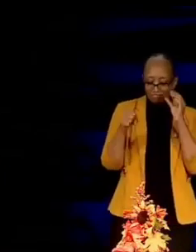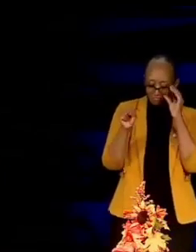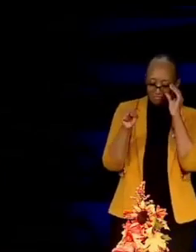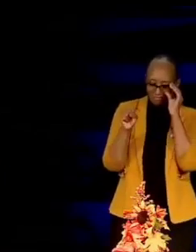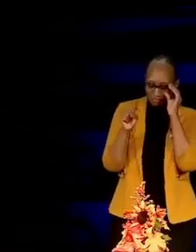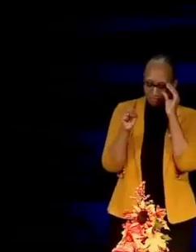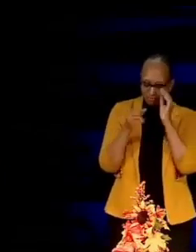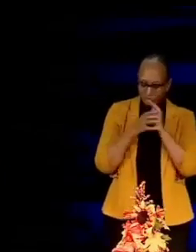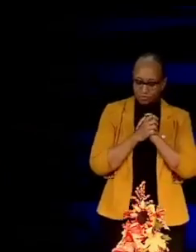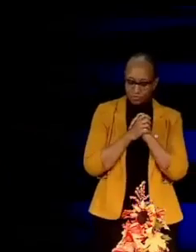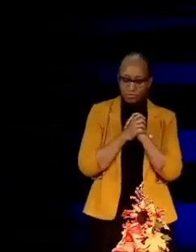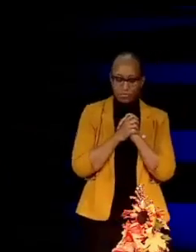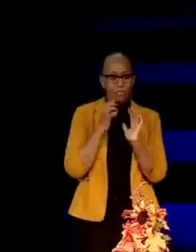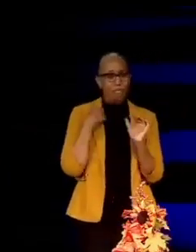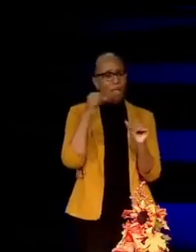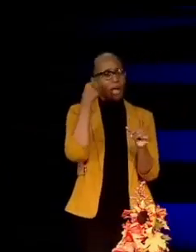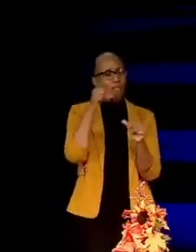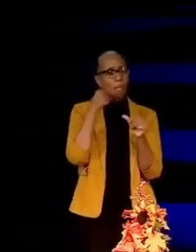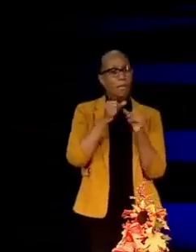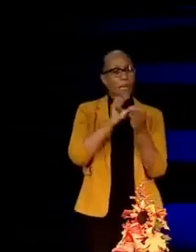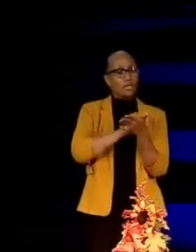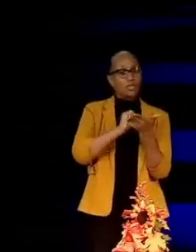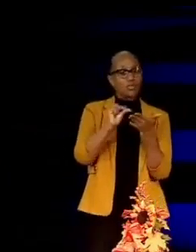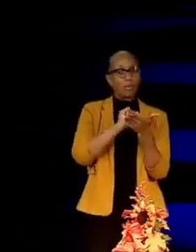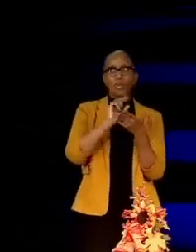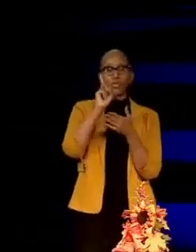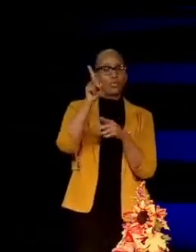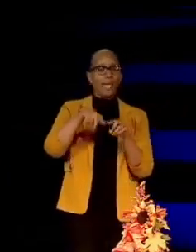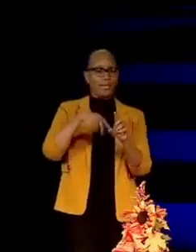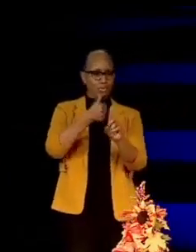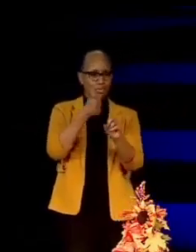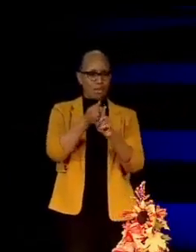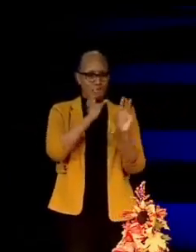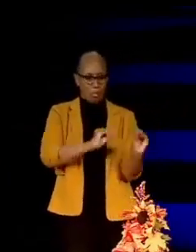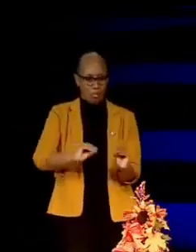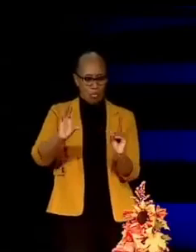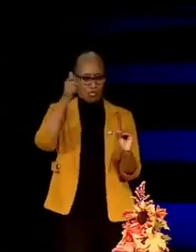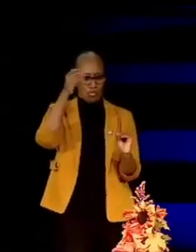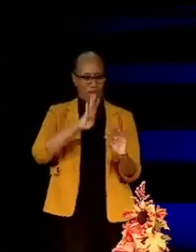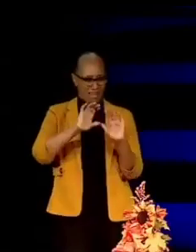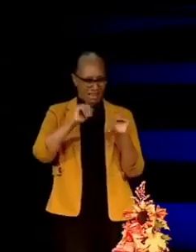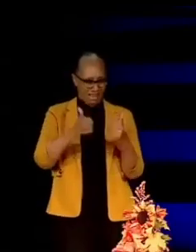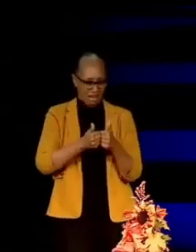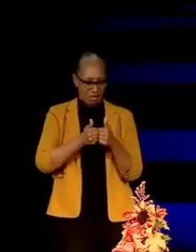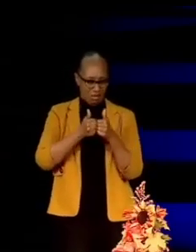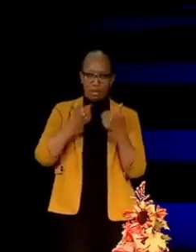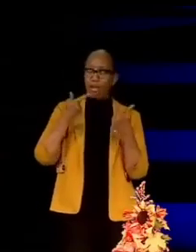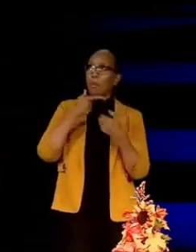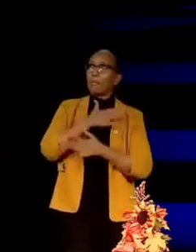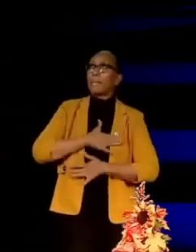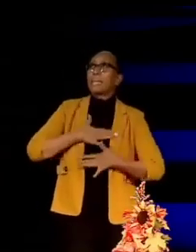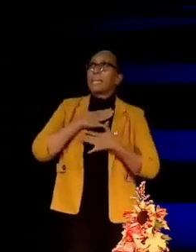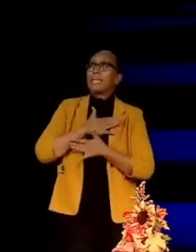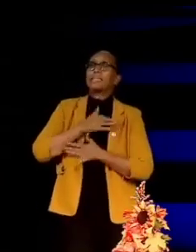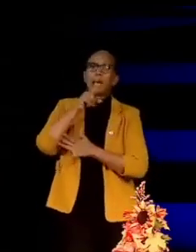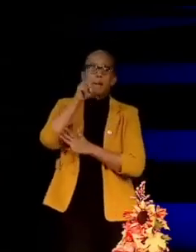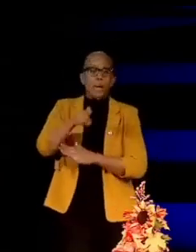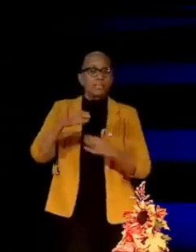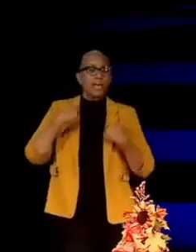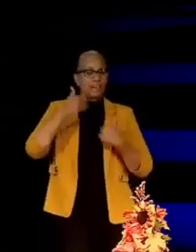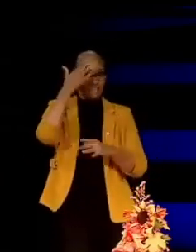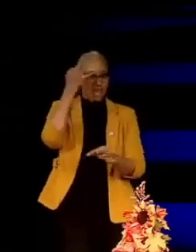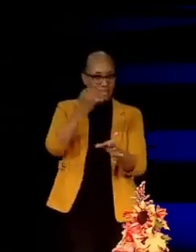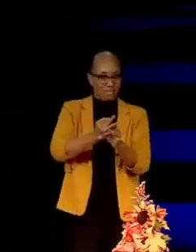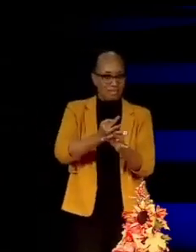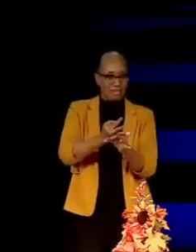Remember, per the Scriptures, we can't move God. He said it's actually impossible to please him if we